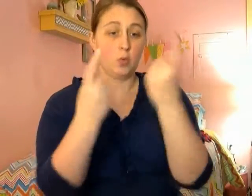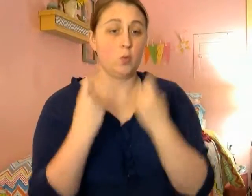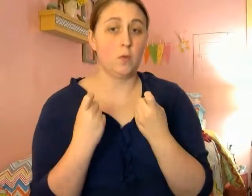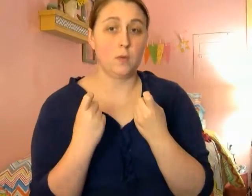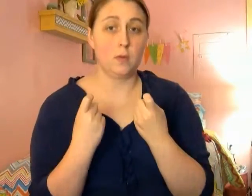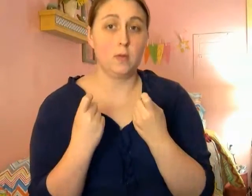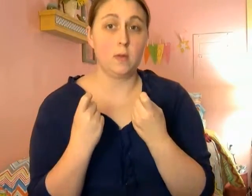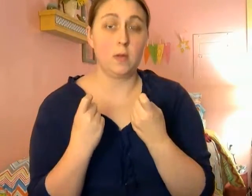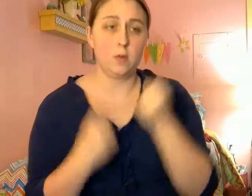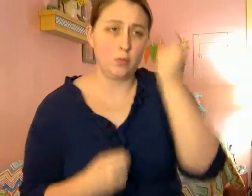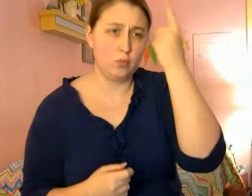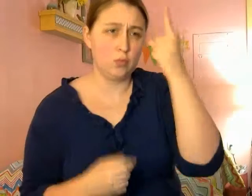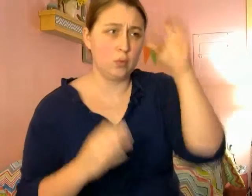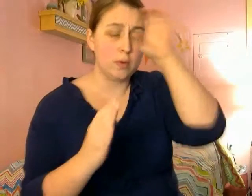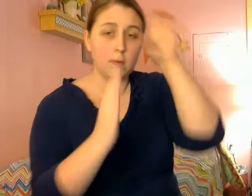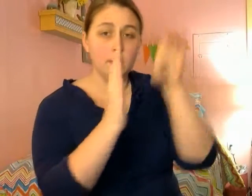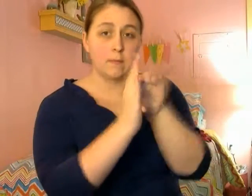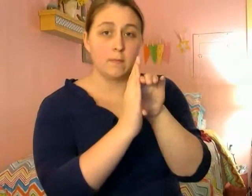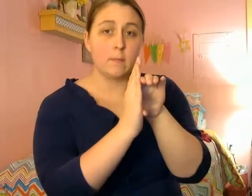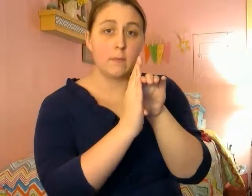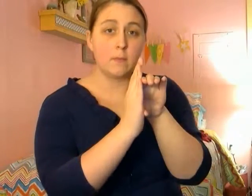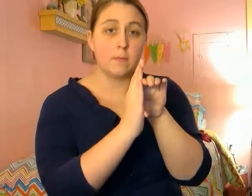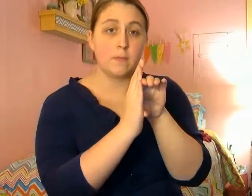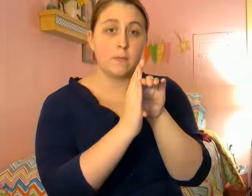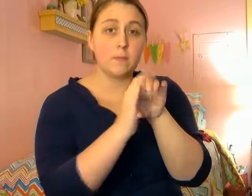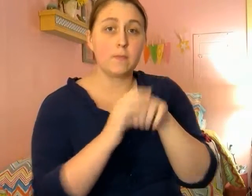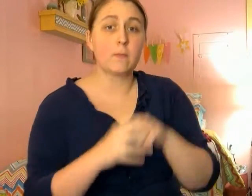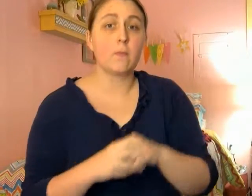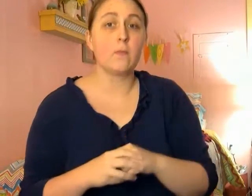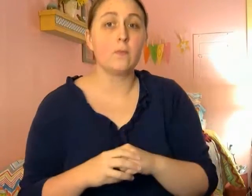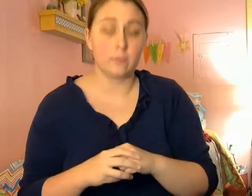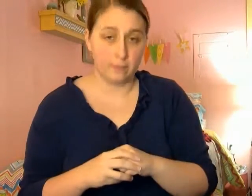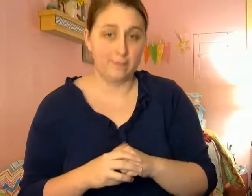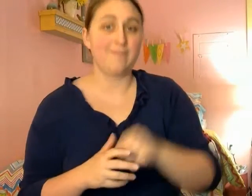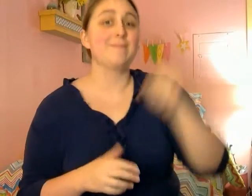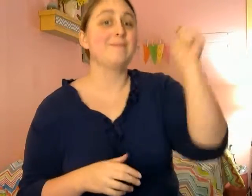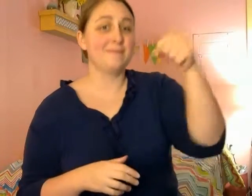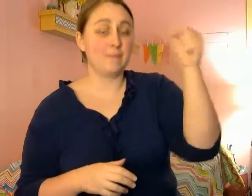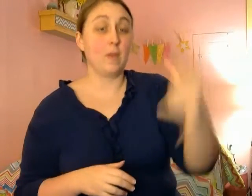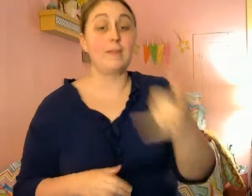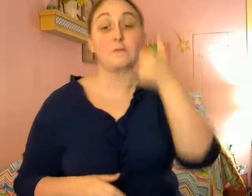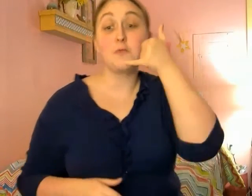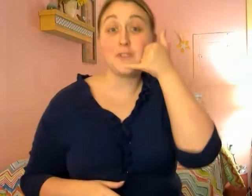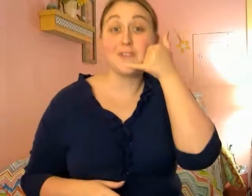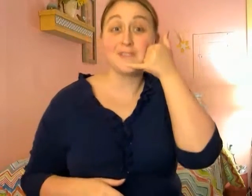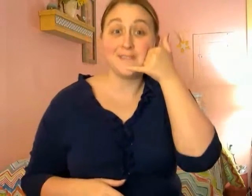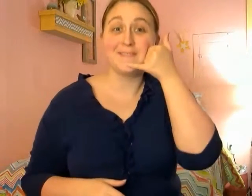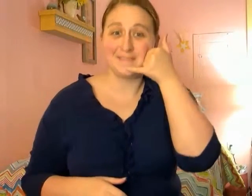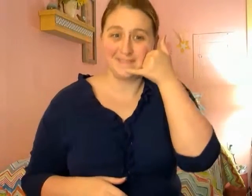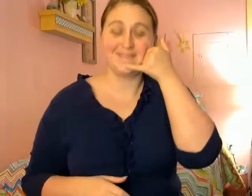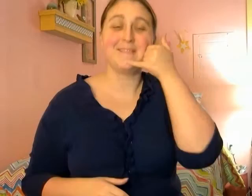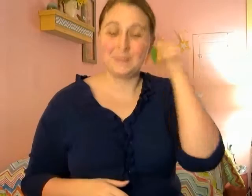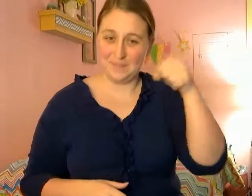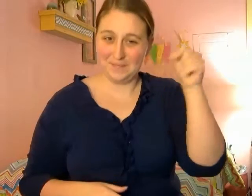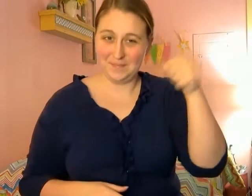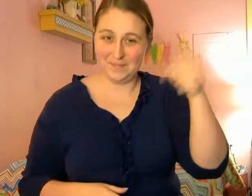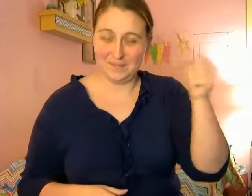you recognize? What do you think? Answer telephone. Okay. Answer telephone. All right.